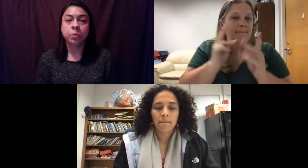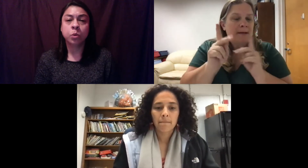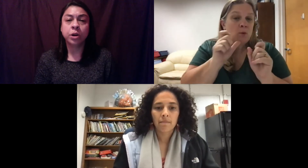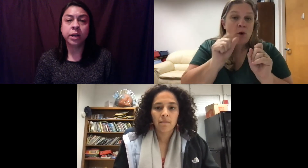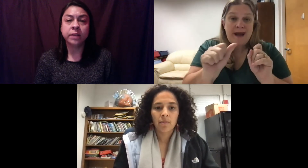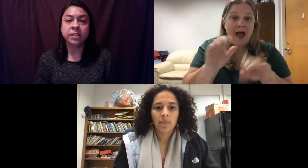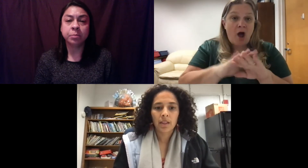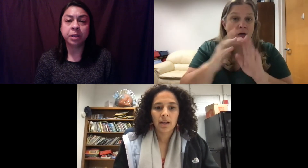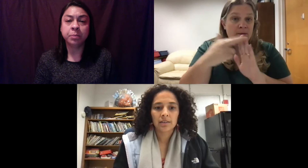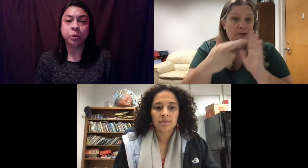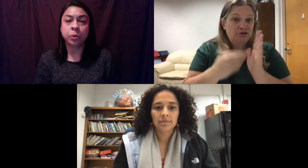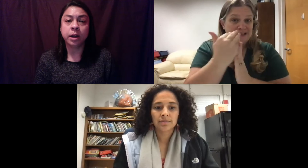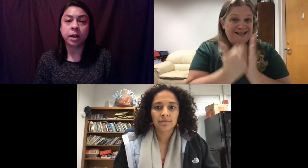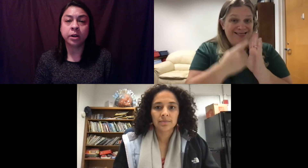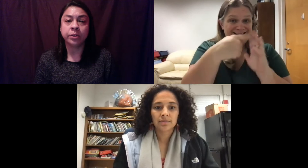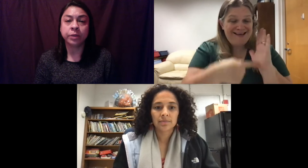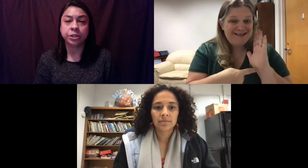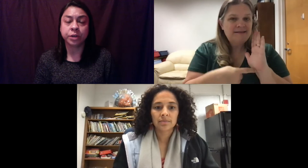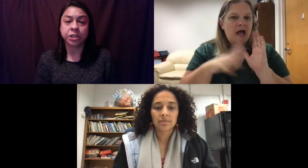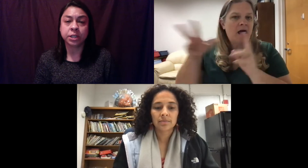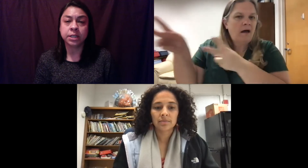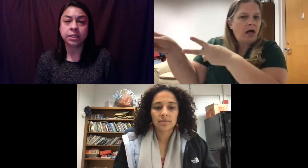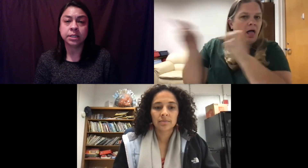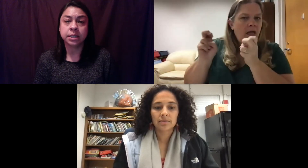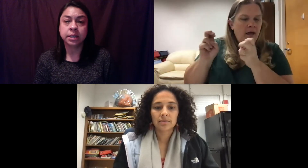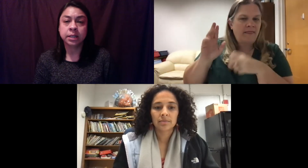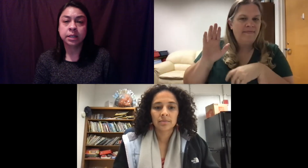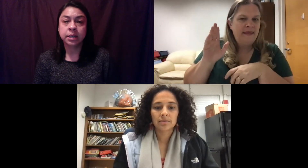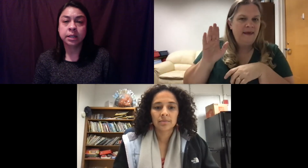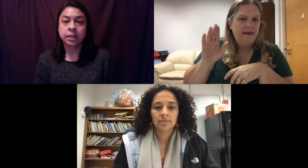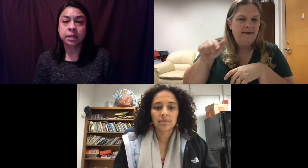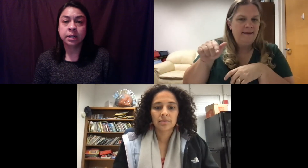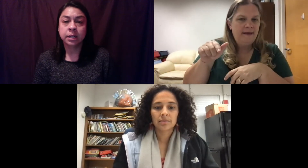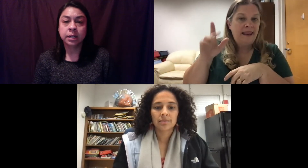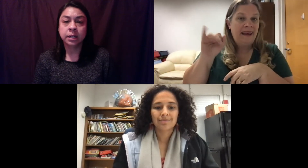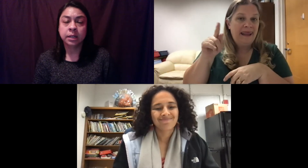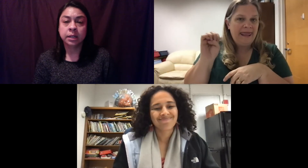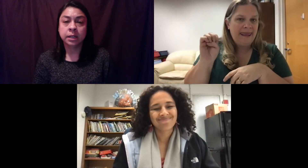So I'm wondering if some people were not on the registration list,